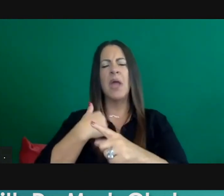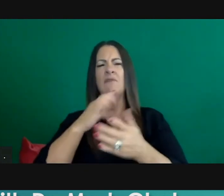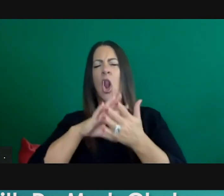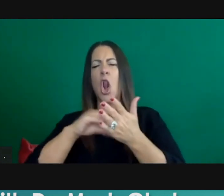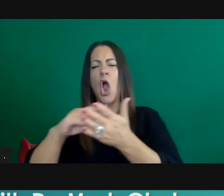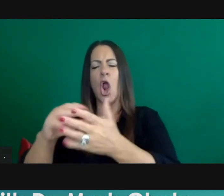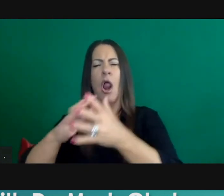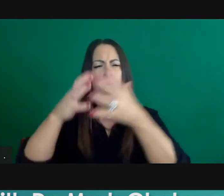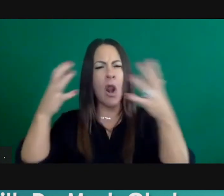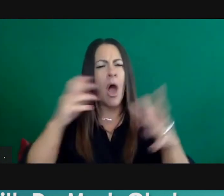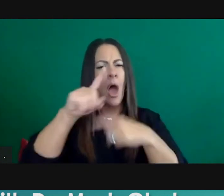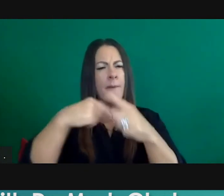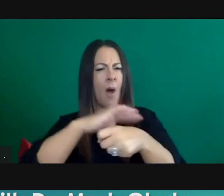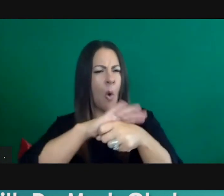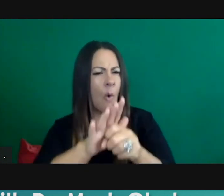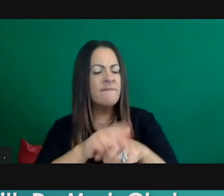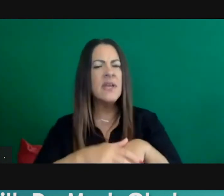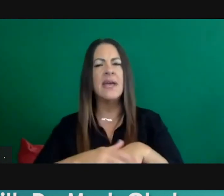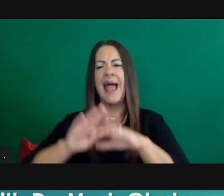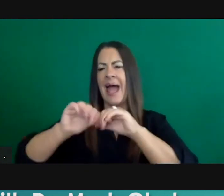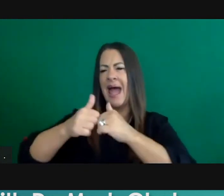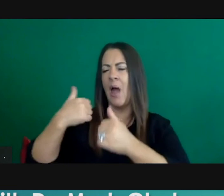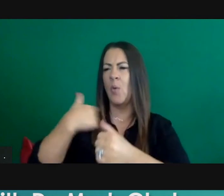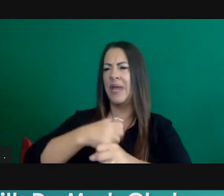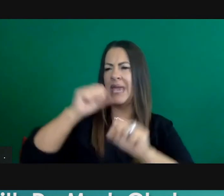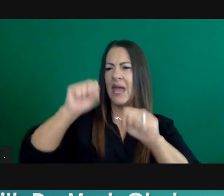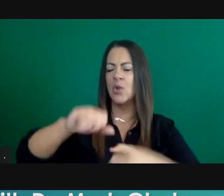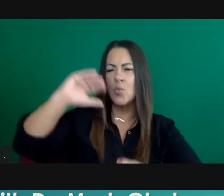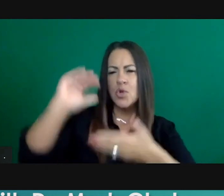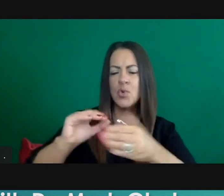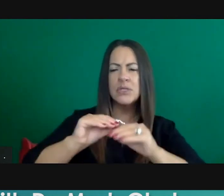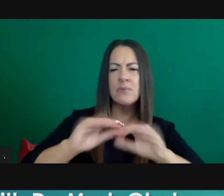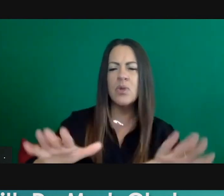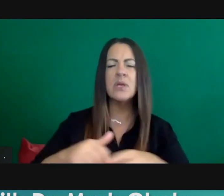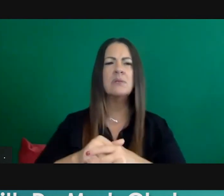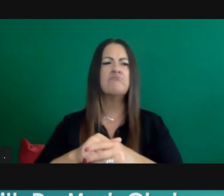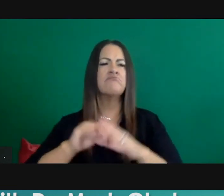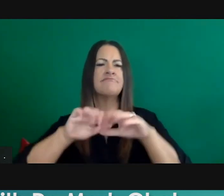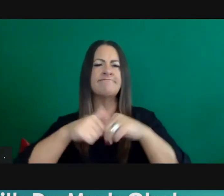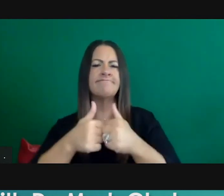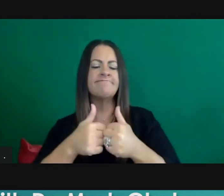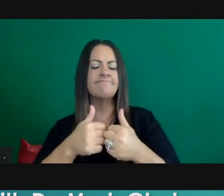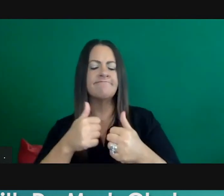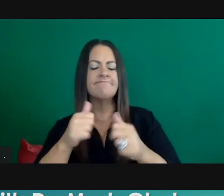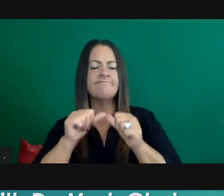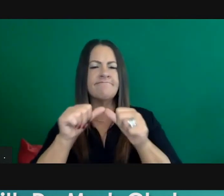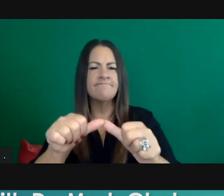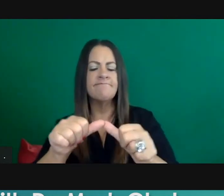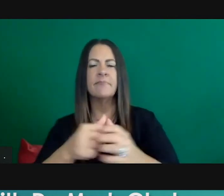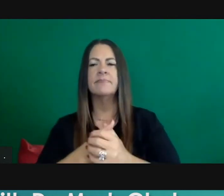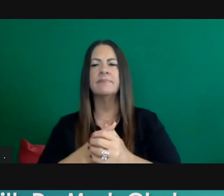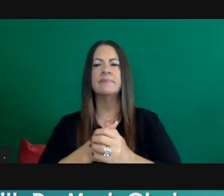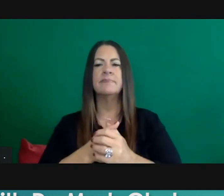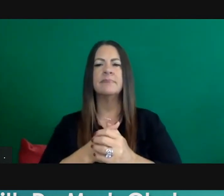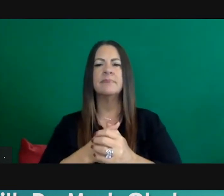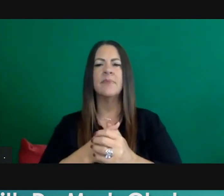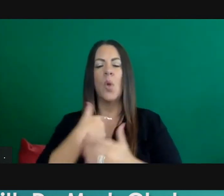seen really improve our transmission rates isn't just the when we do things, but it's really about the how.